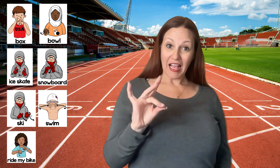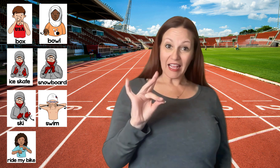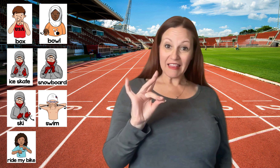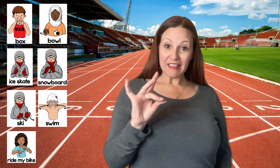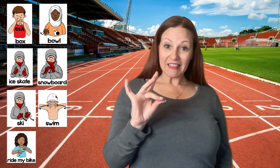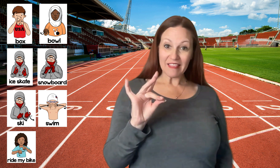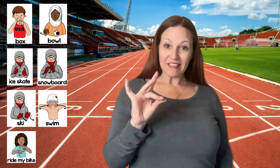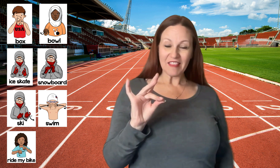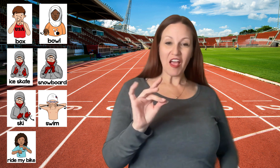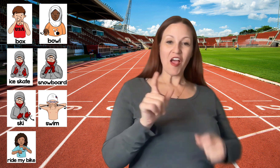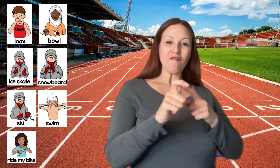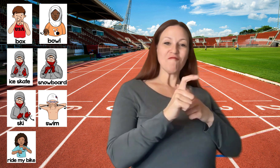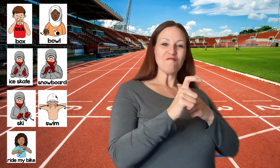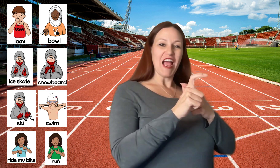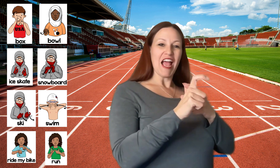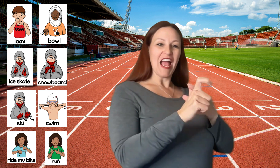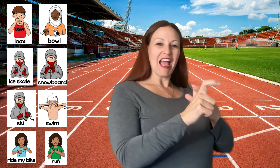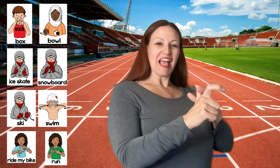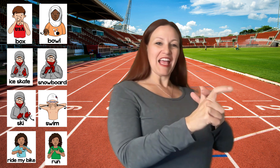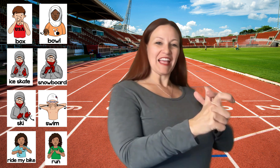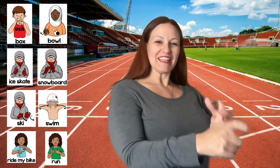8, run.